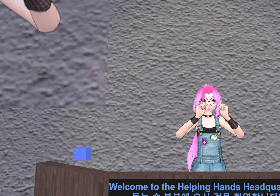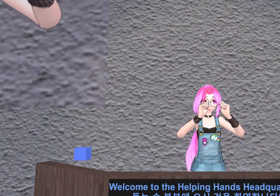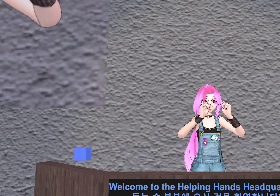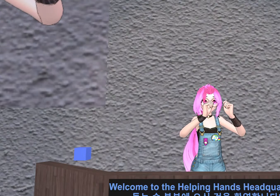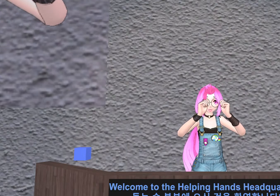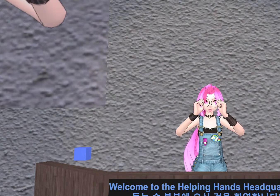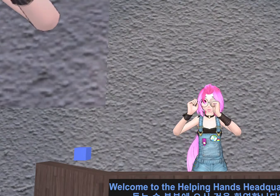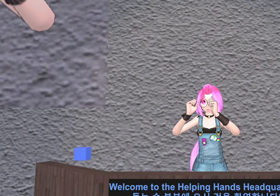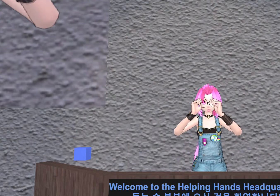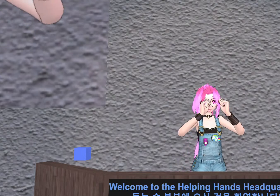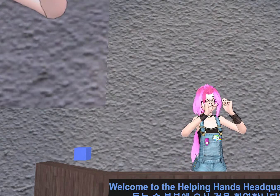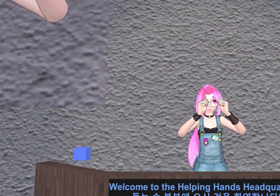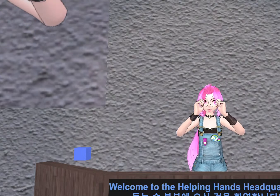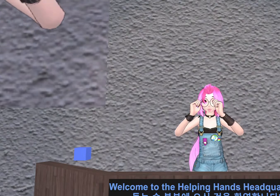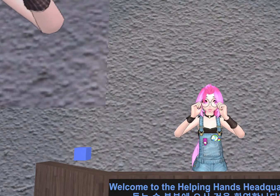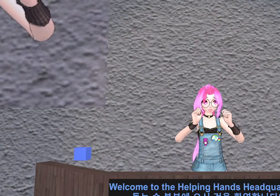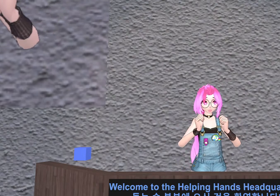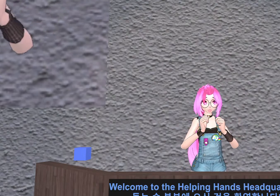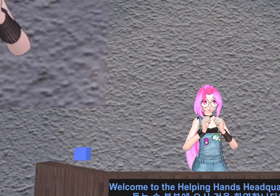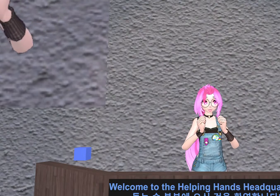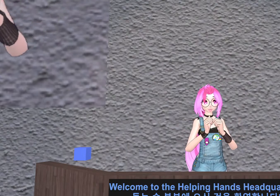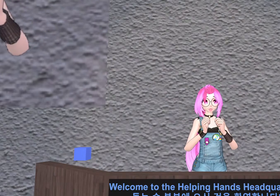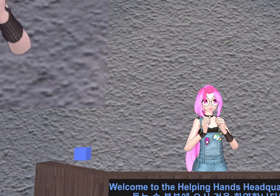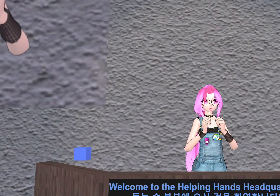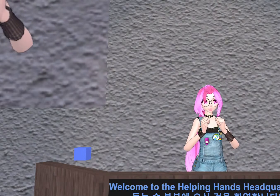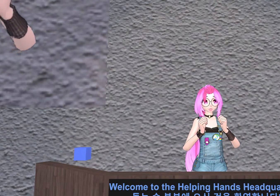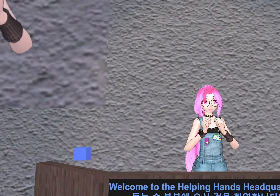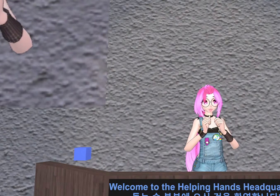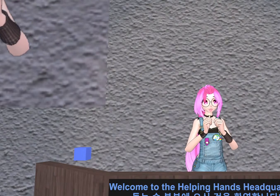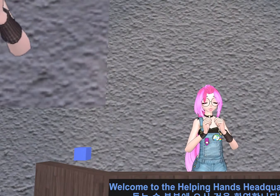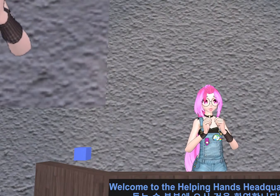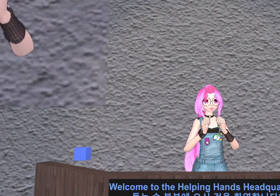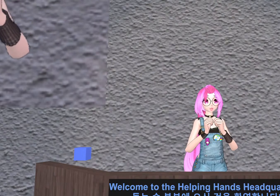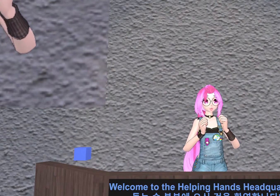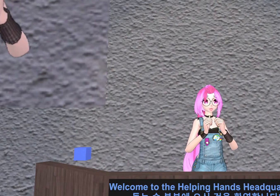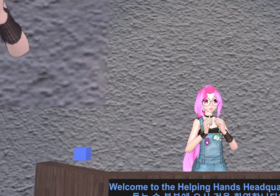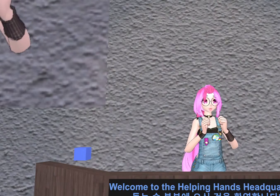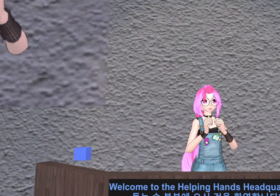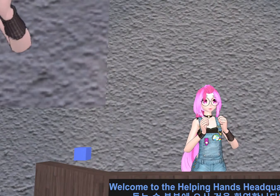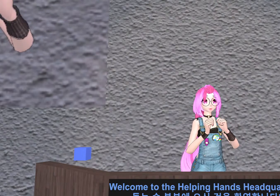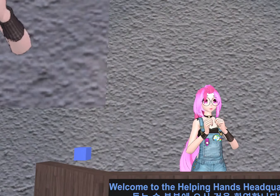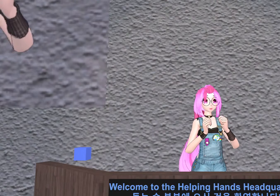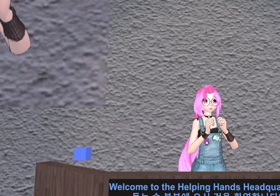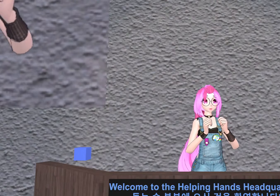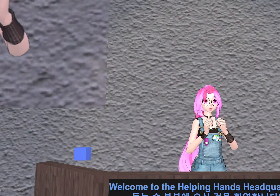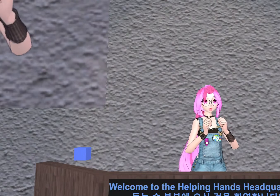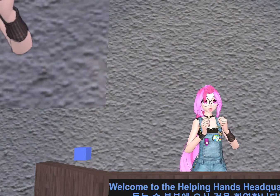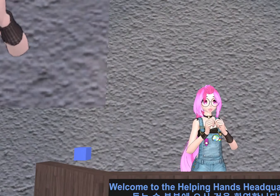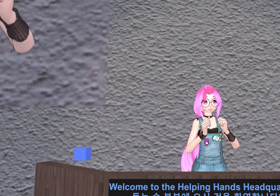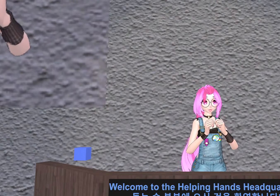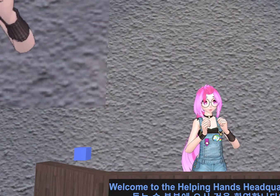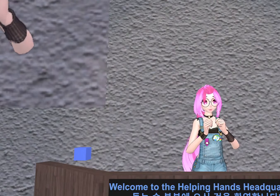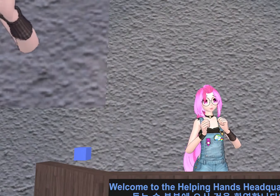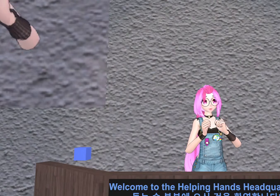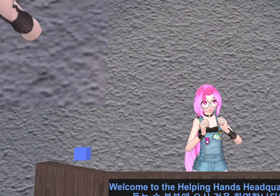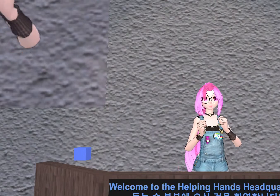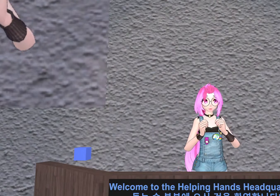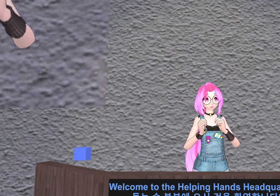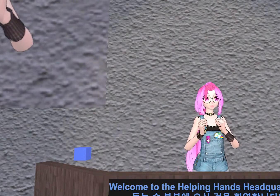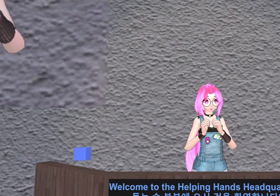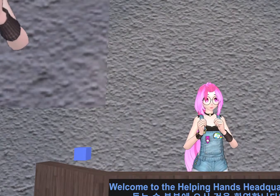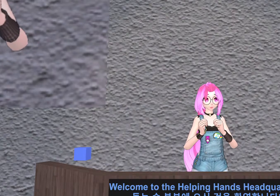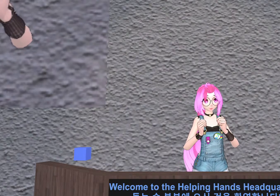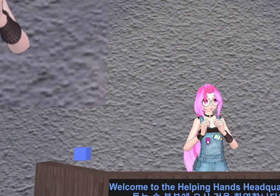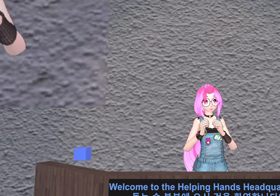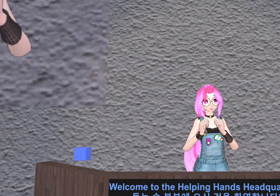you're gonna have, in VR we do fists, in real life it'd be that Mamma Mia hand, and then you just do it over and over. Multiple times. Yep.